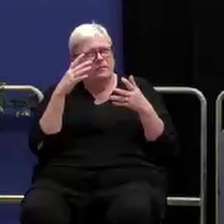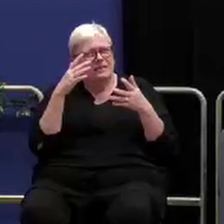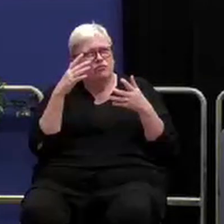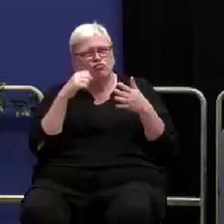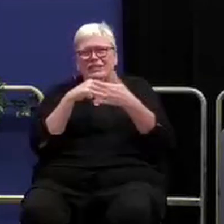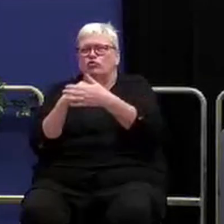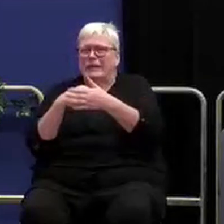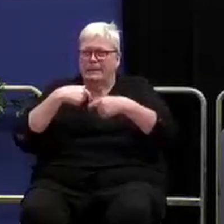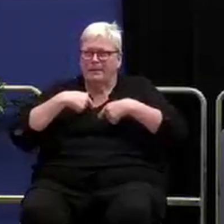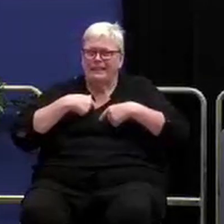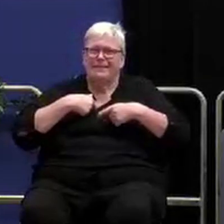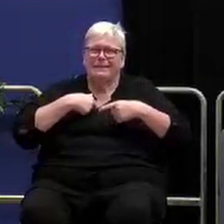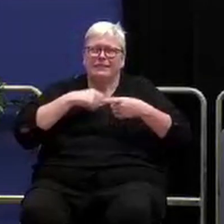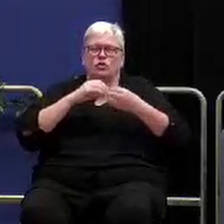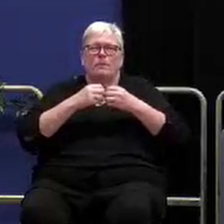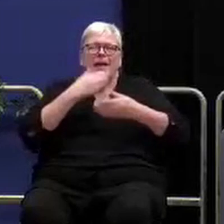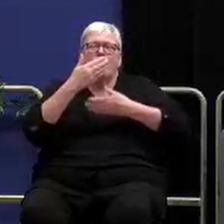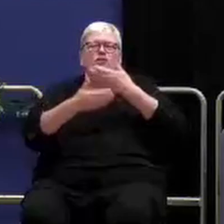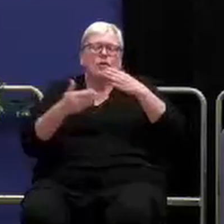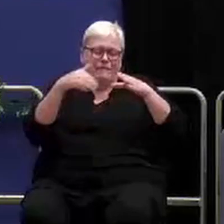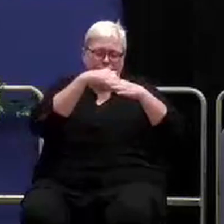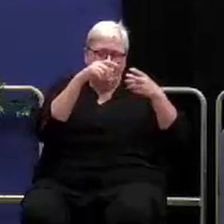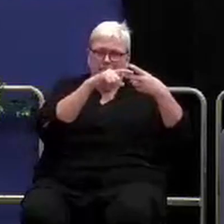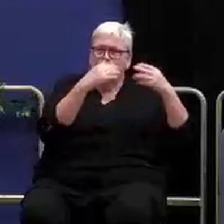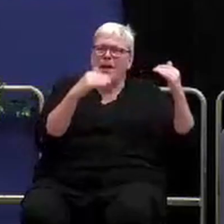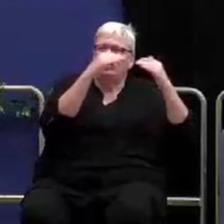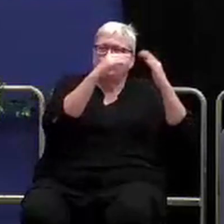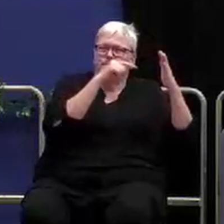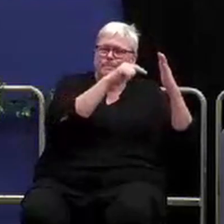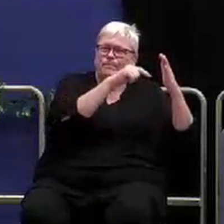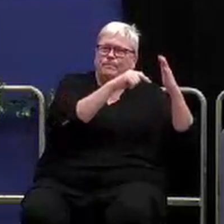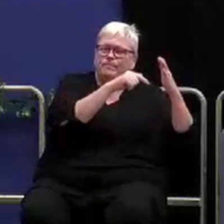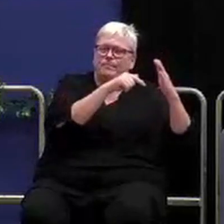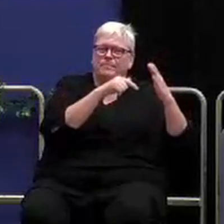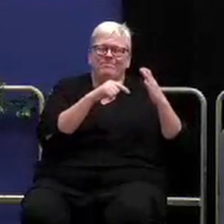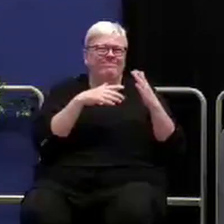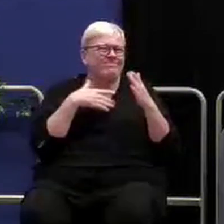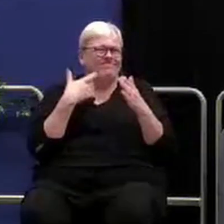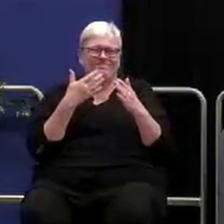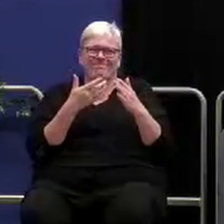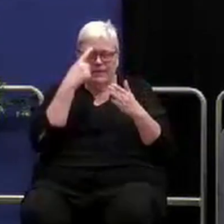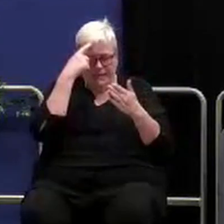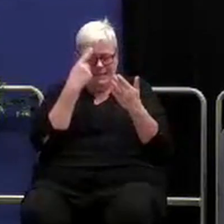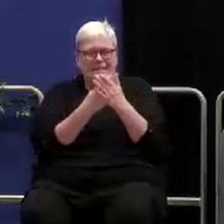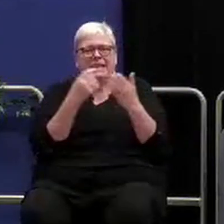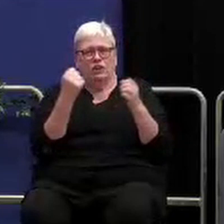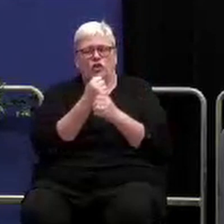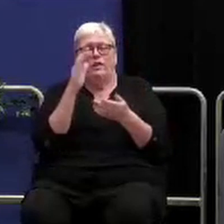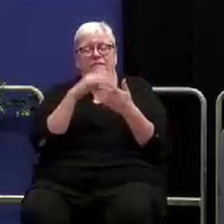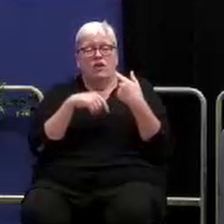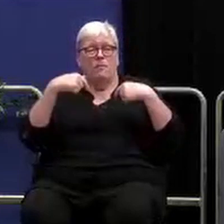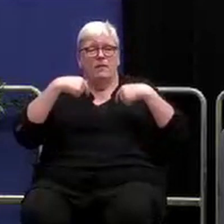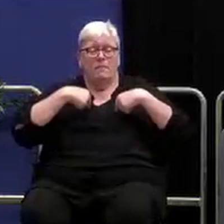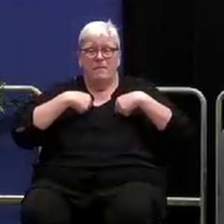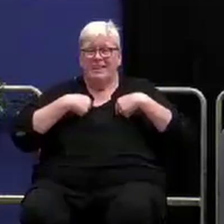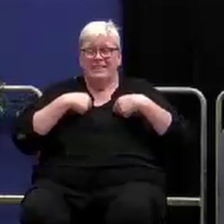to make my story fit the document that I had in front of me. So I decided to do it from my